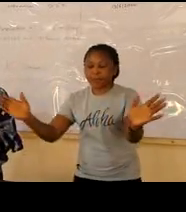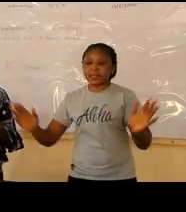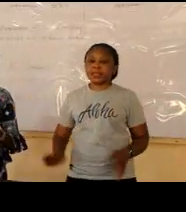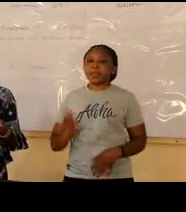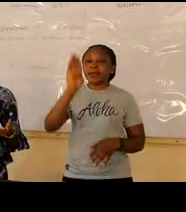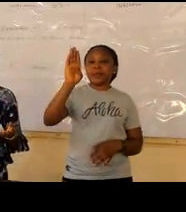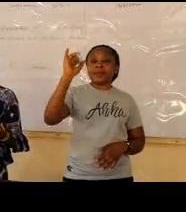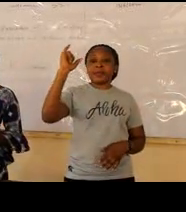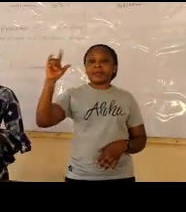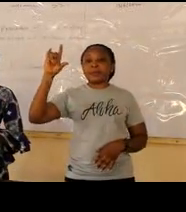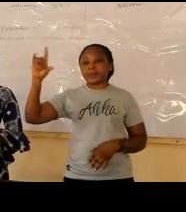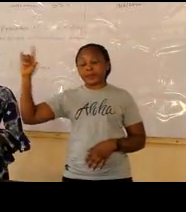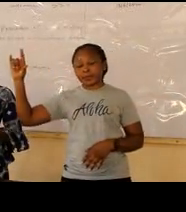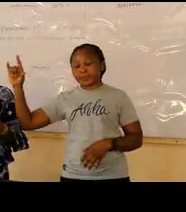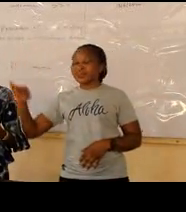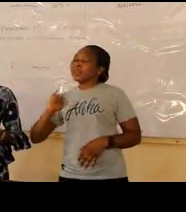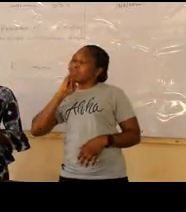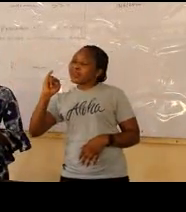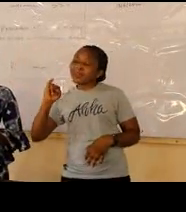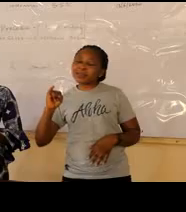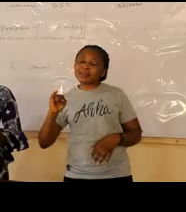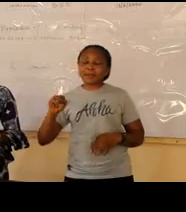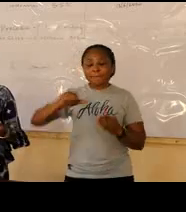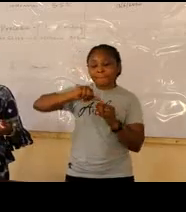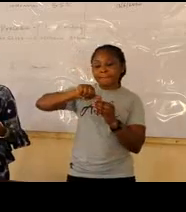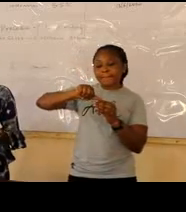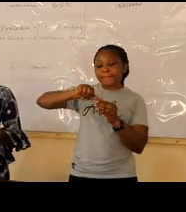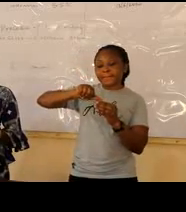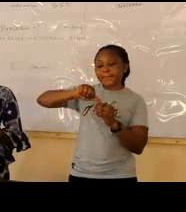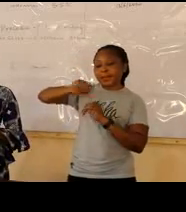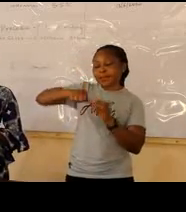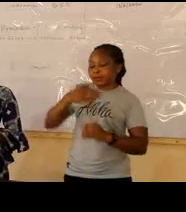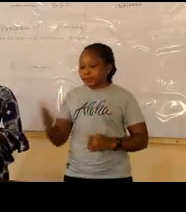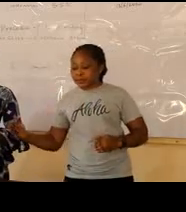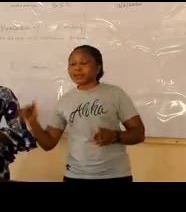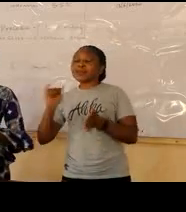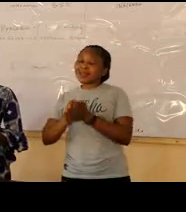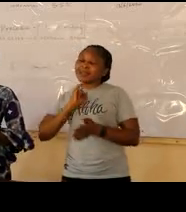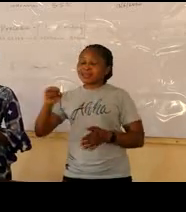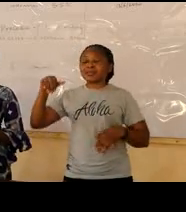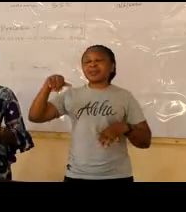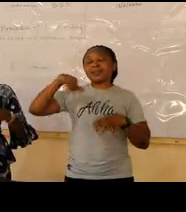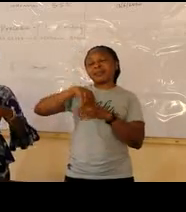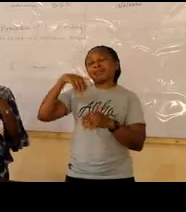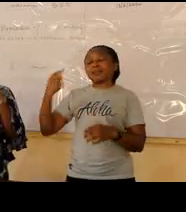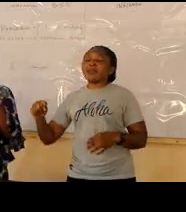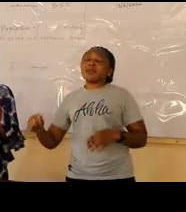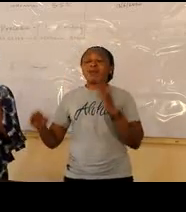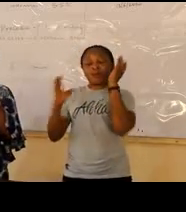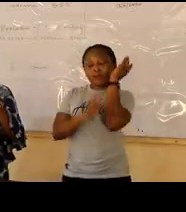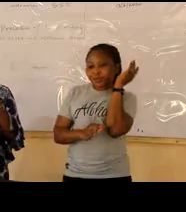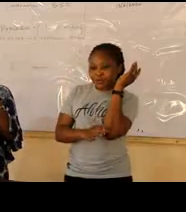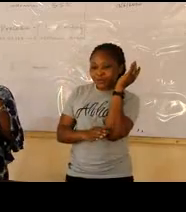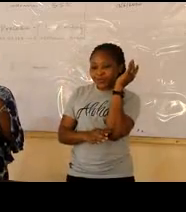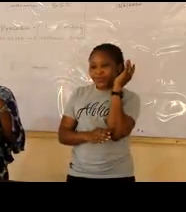it? COVID-19 is one of the things now confronting Nigeria, the country. We also have so many other things, like